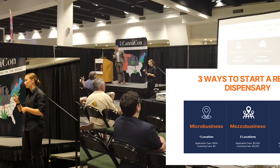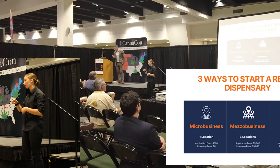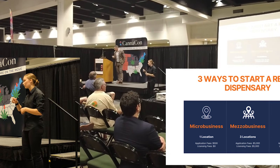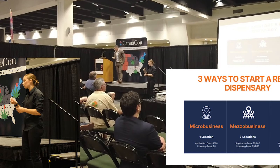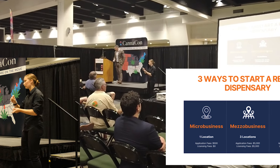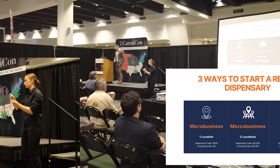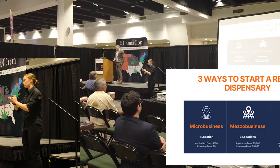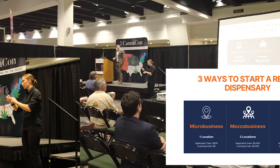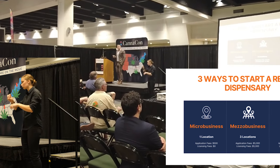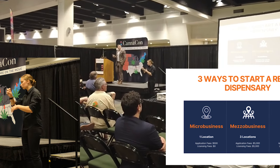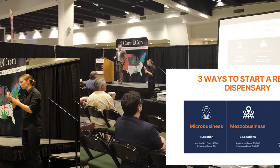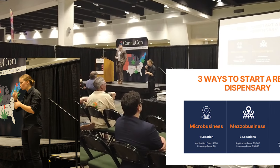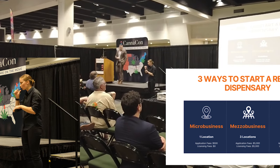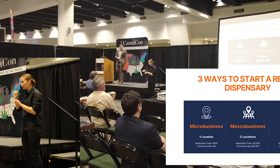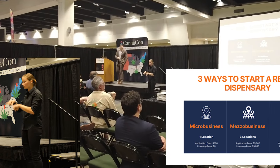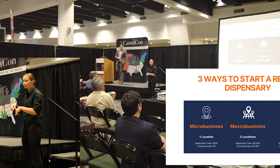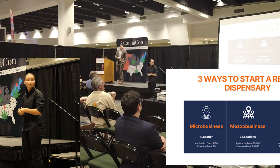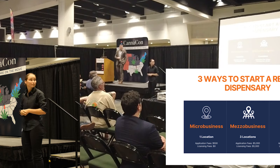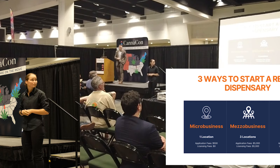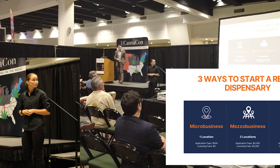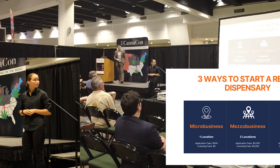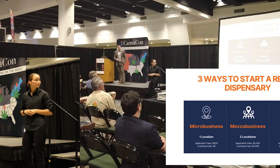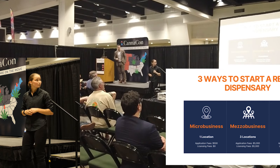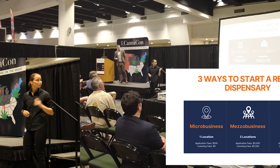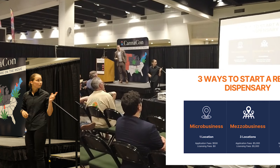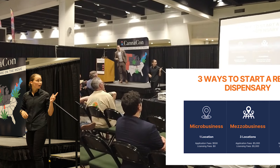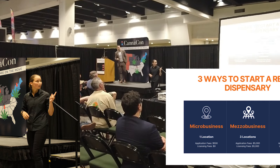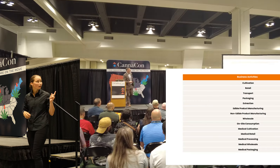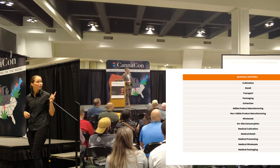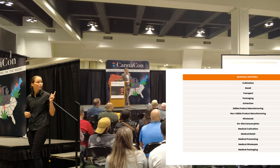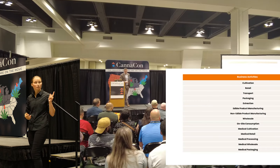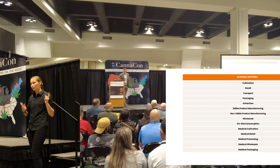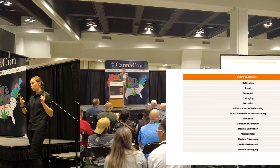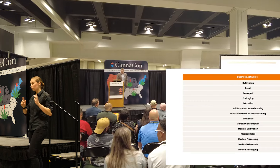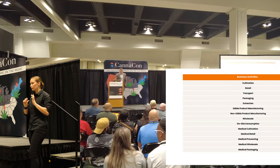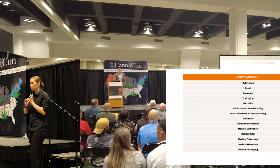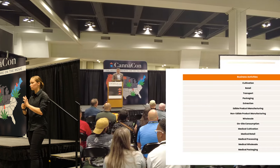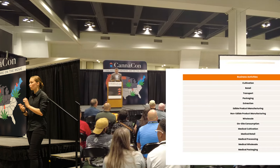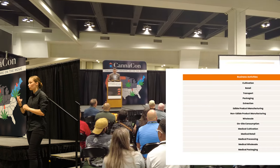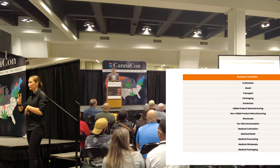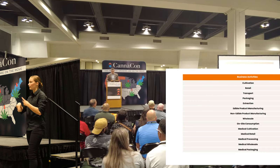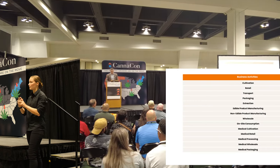through the micro business, the meso business license, and the retailer.